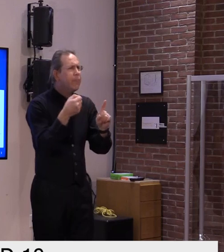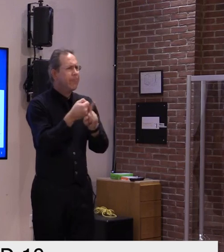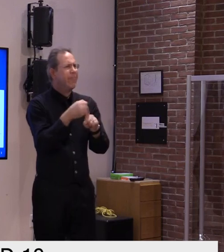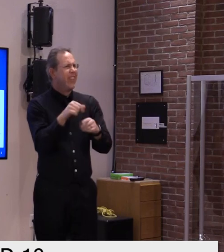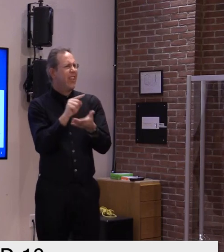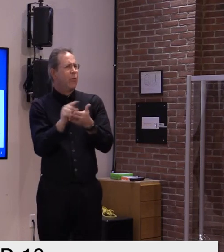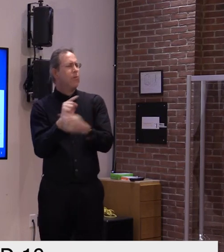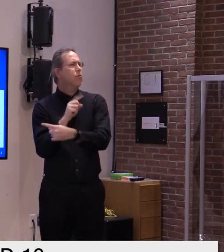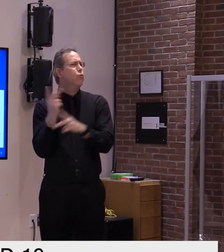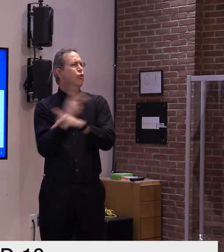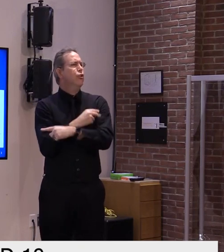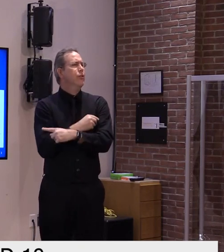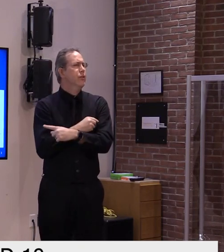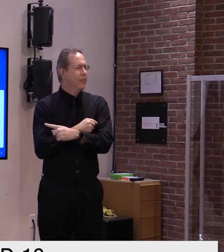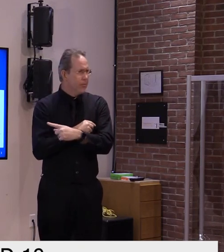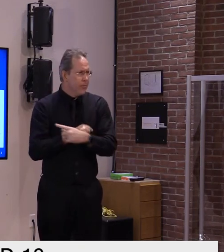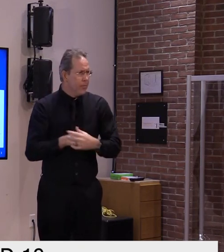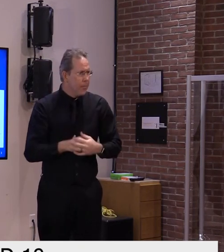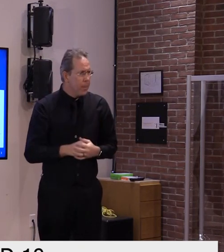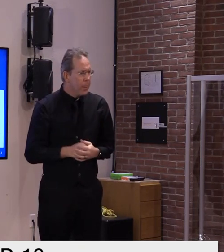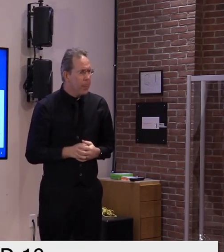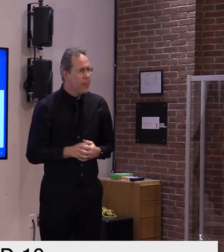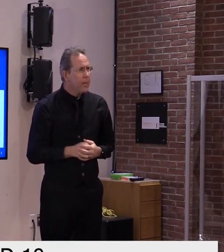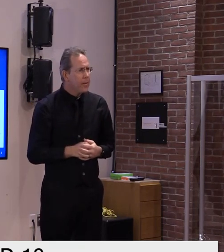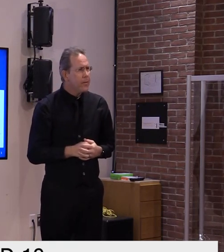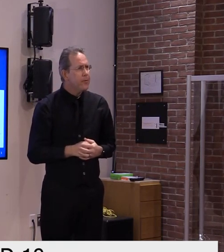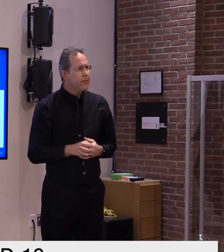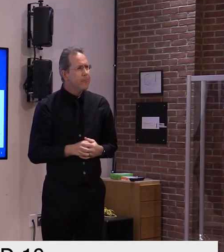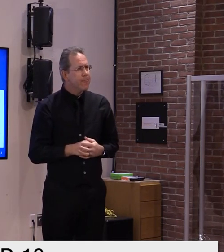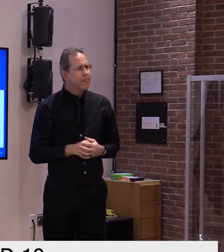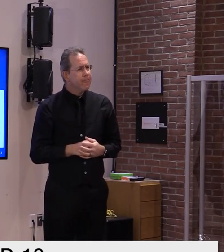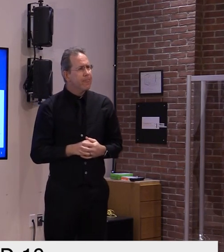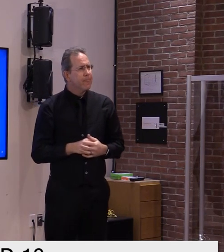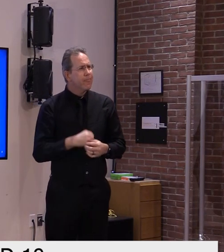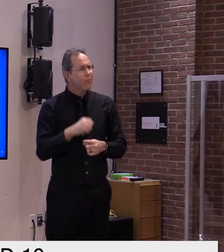us seeing the impact from the holidays on their case counts.